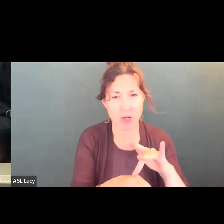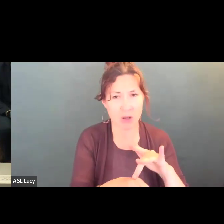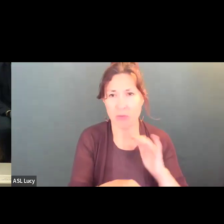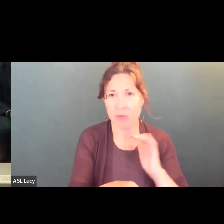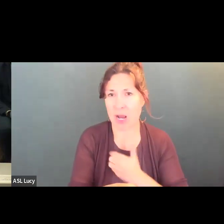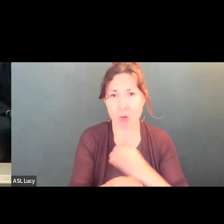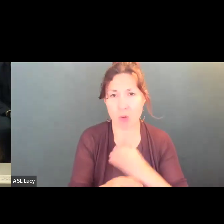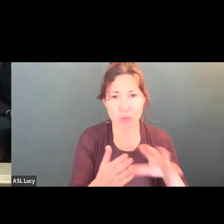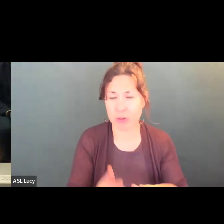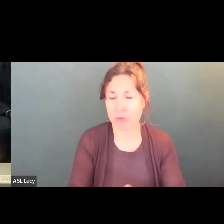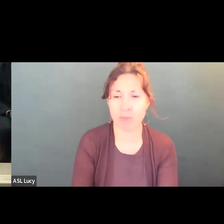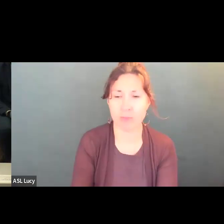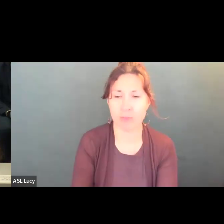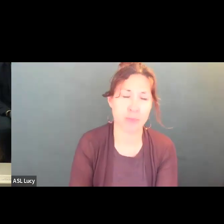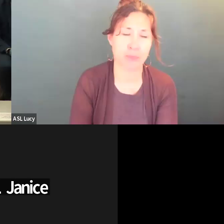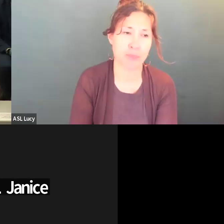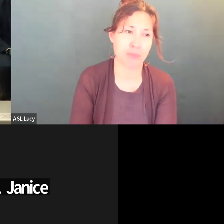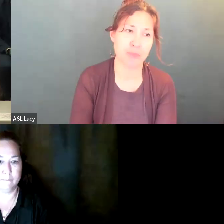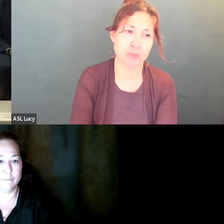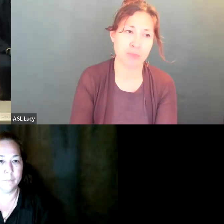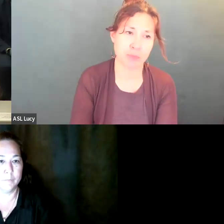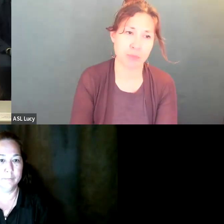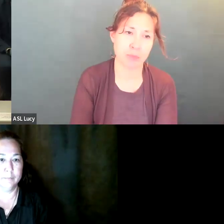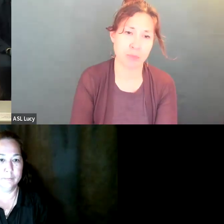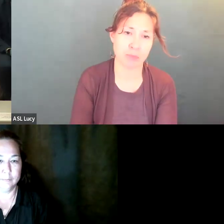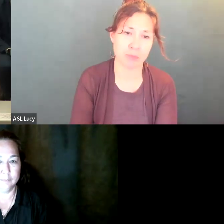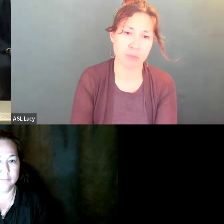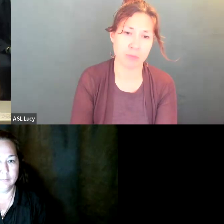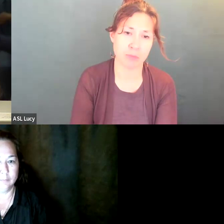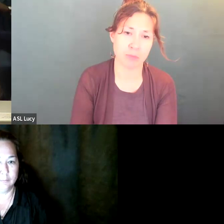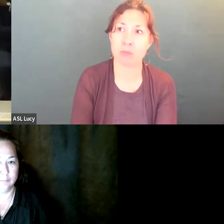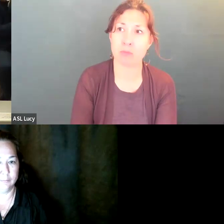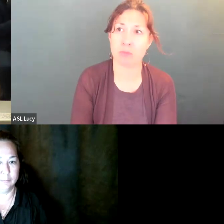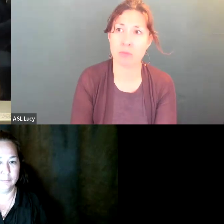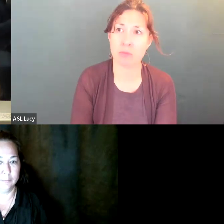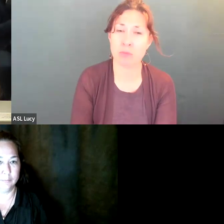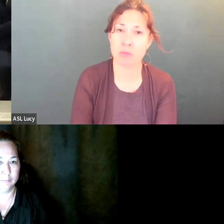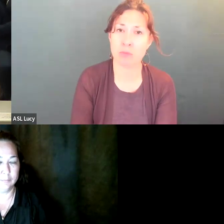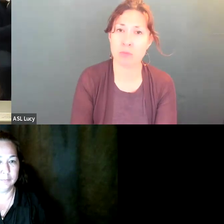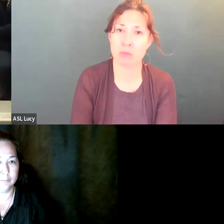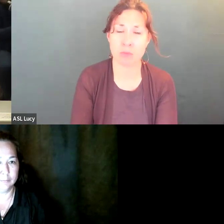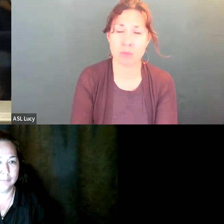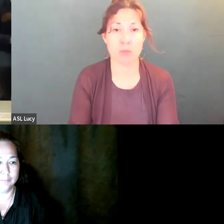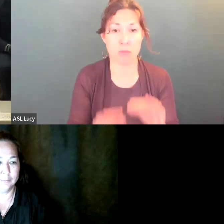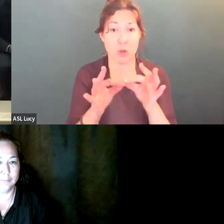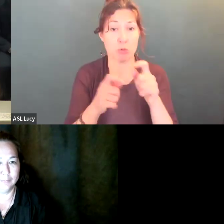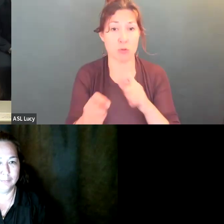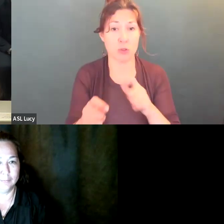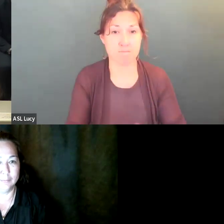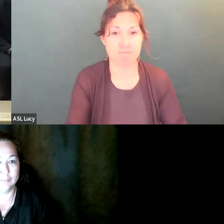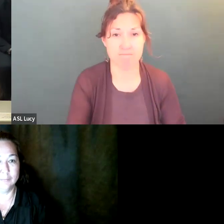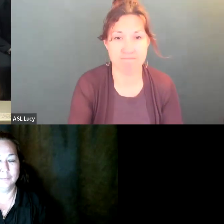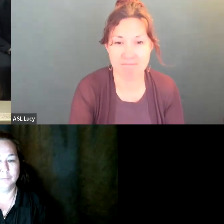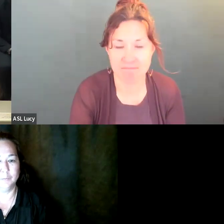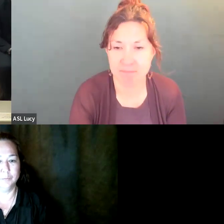kids. Además, vivimos a 10 minutos de Franklin Park, donde va a ser la